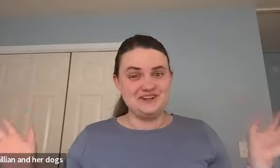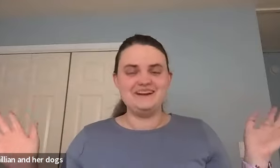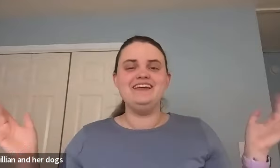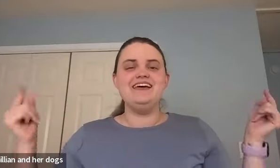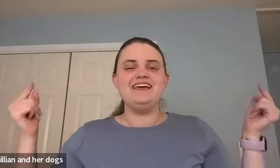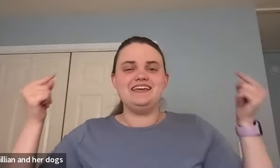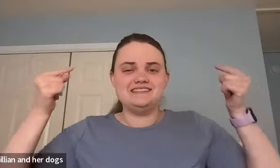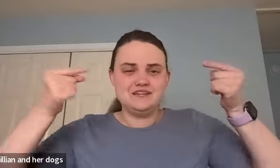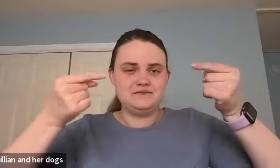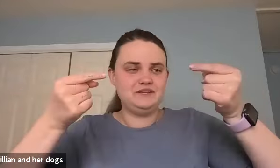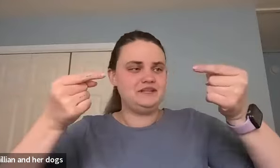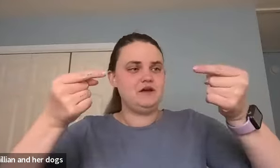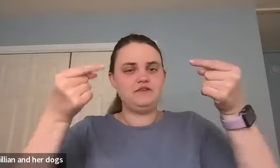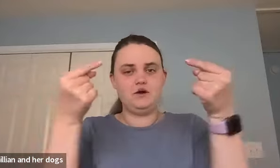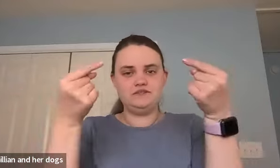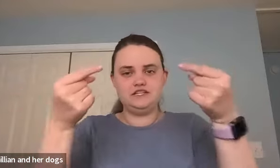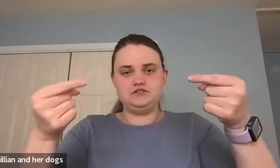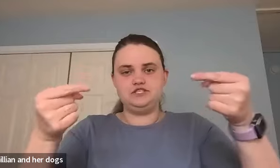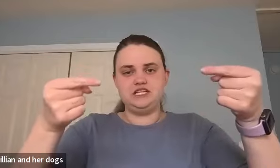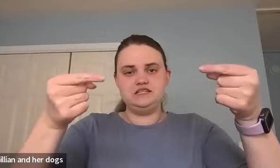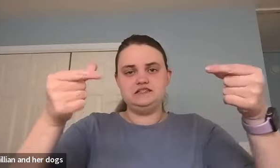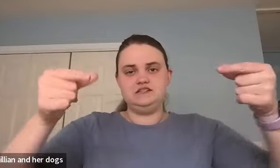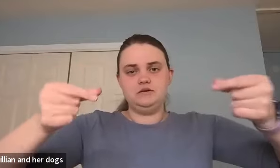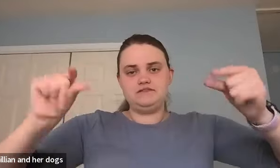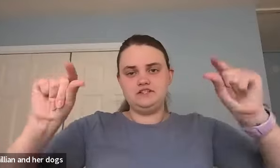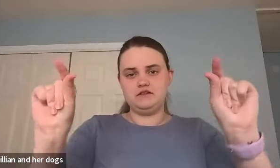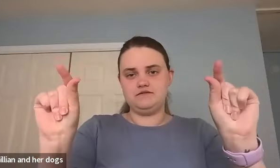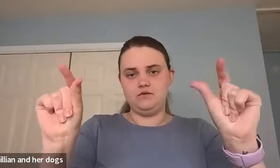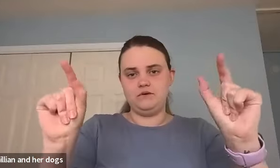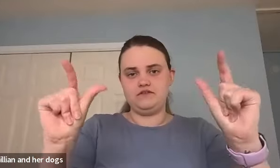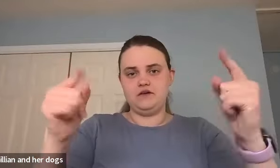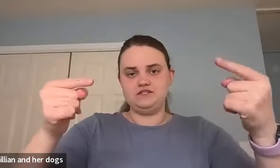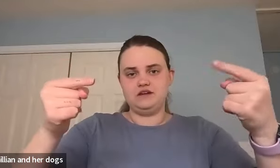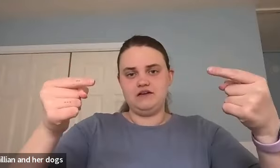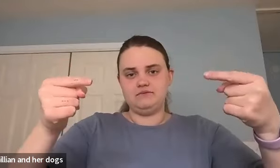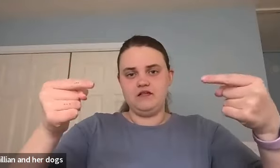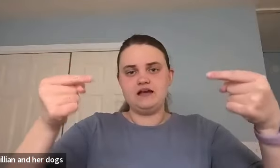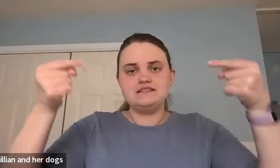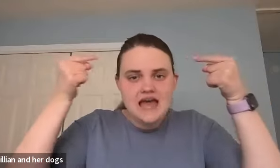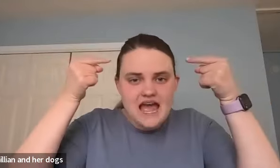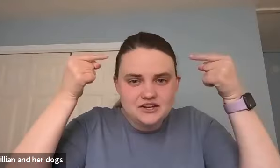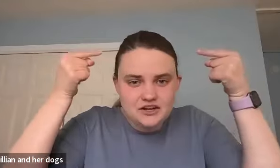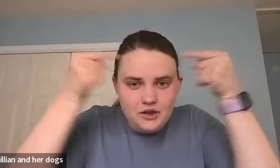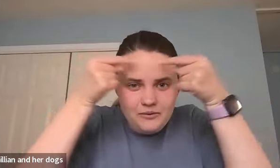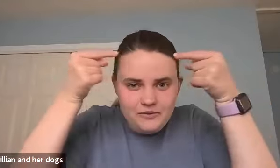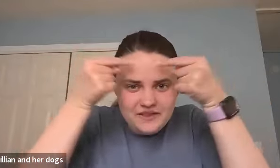start, is gonna be you have like almost like your G's. You don't have to do like the full with the thumbs, you can have them relaxed, and you're gonna go